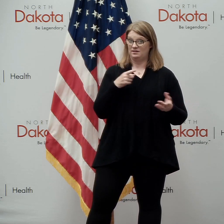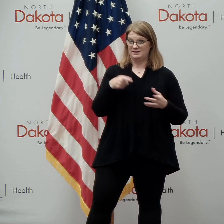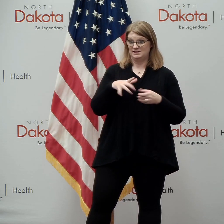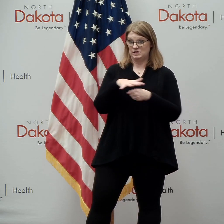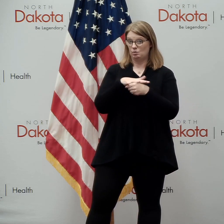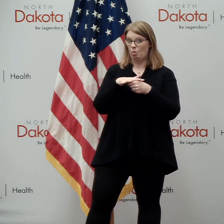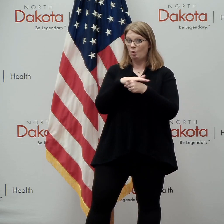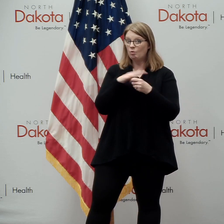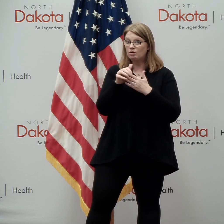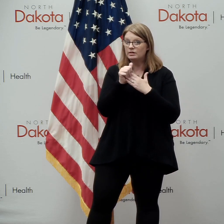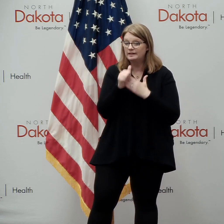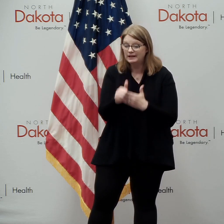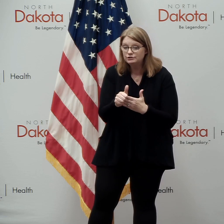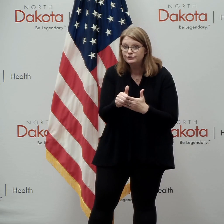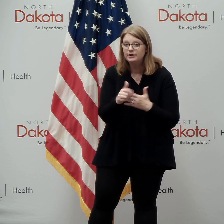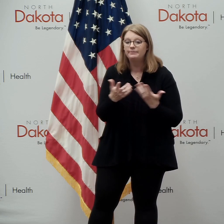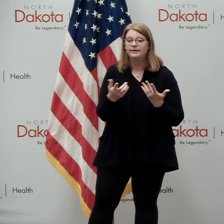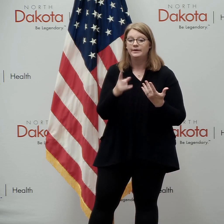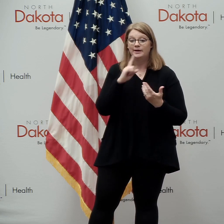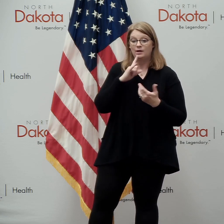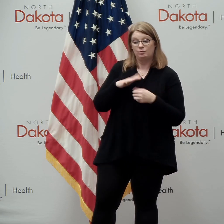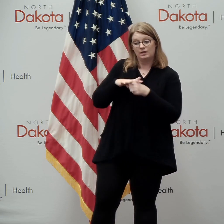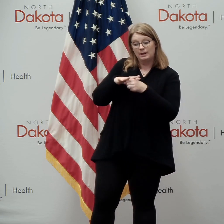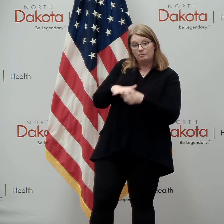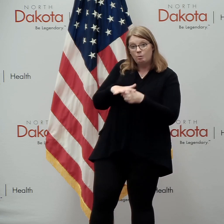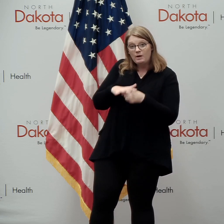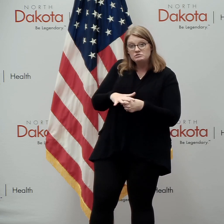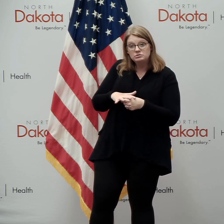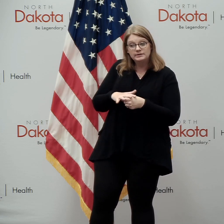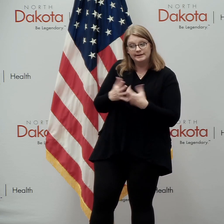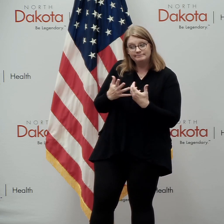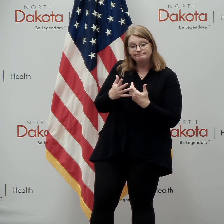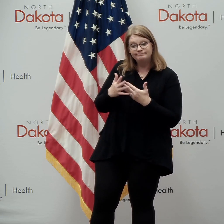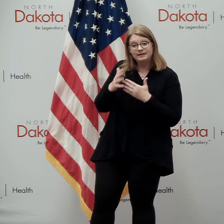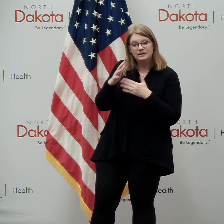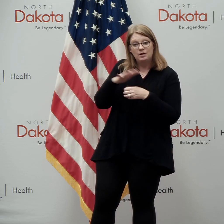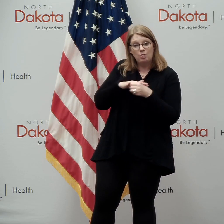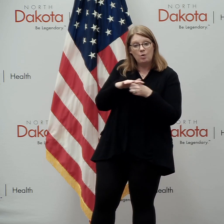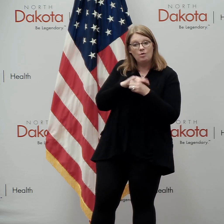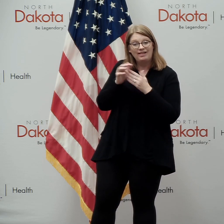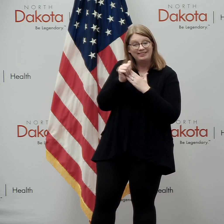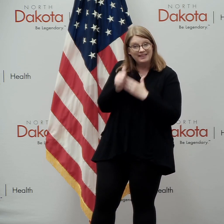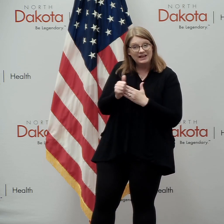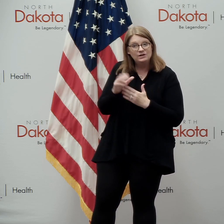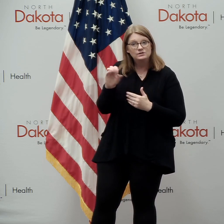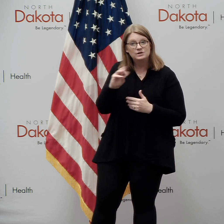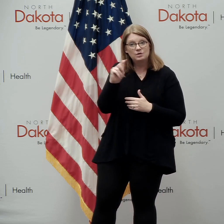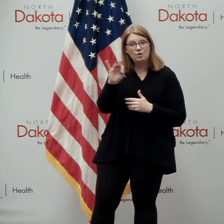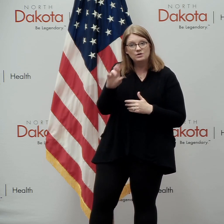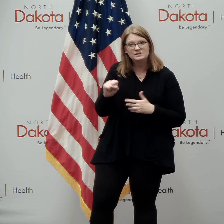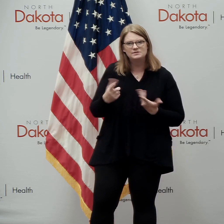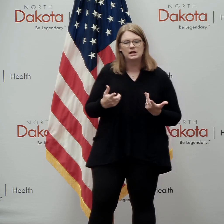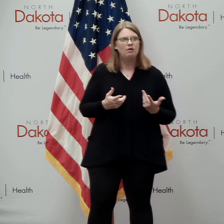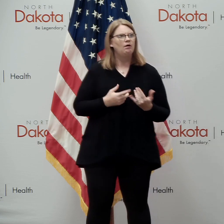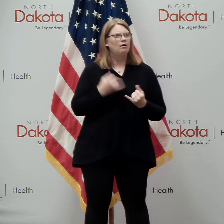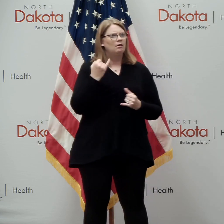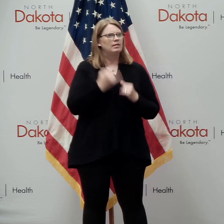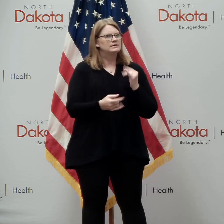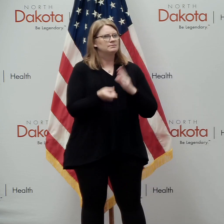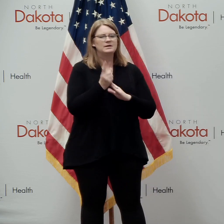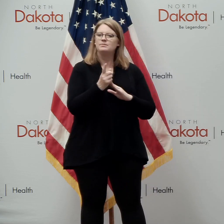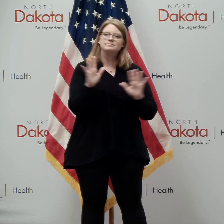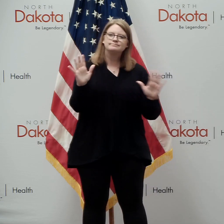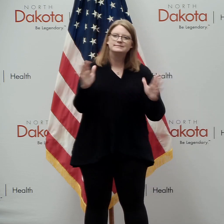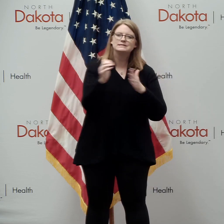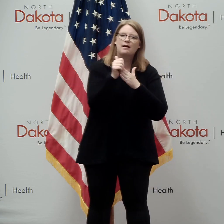leadership. We know that we're putting pressure on local leaders and owners, perhaps because they'll say this is short notice, but again, this is just